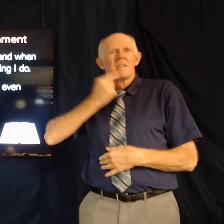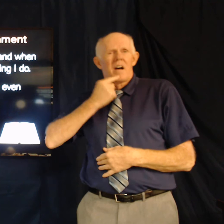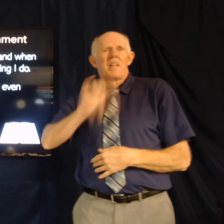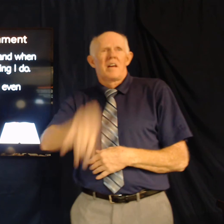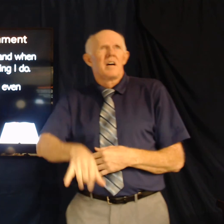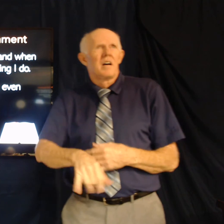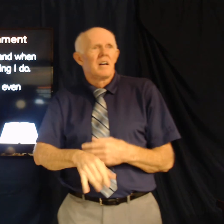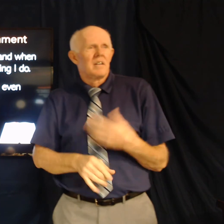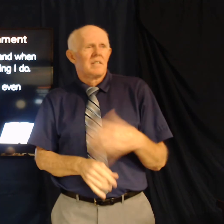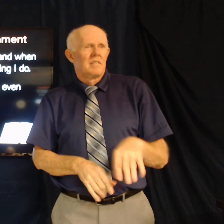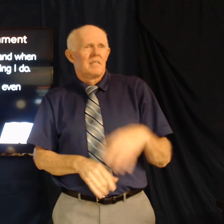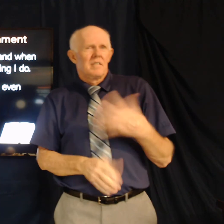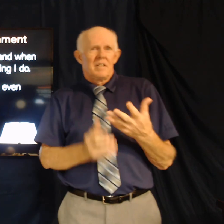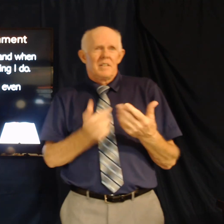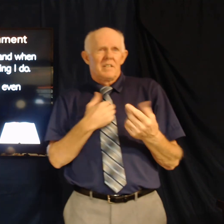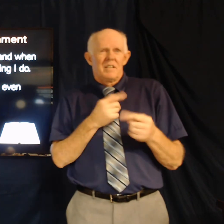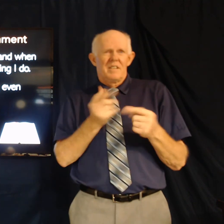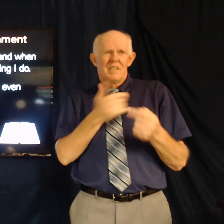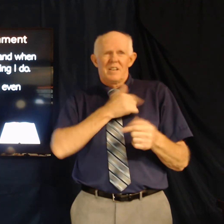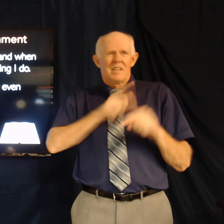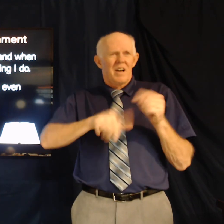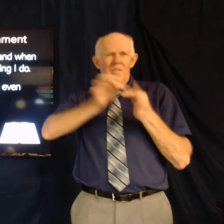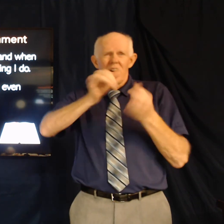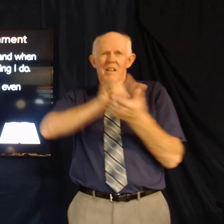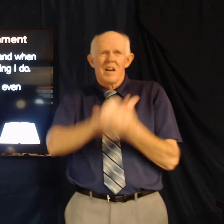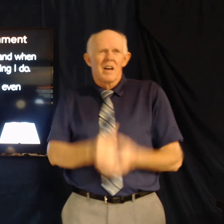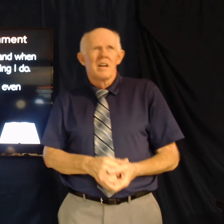He knows before we say what we're going to say.